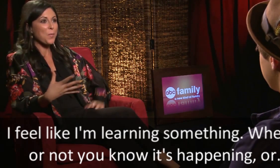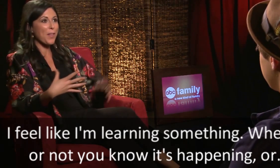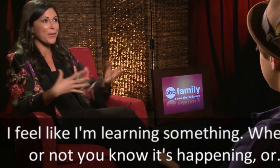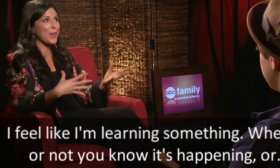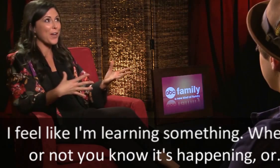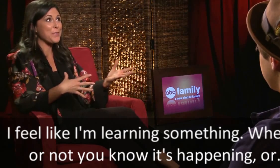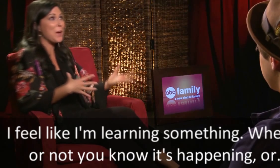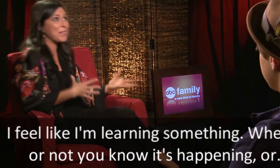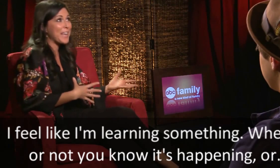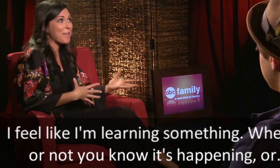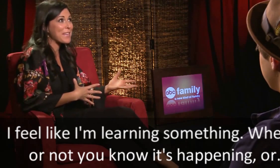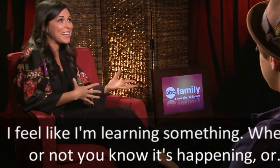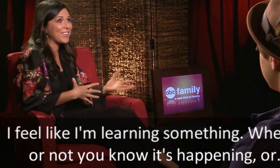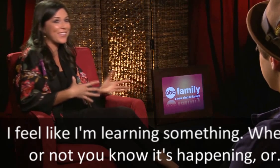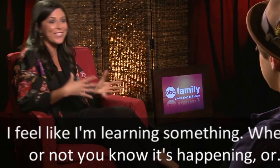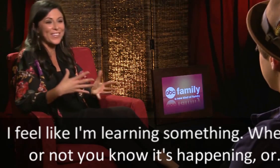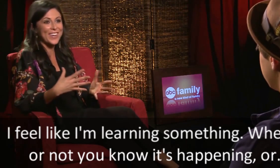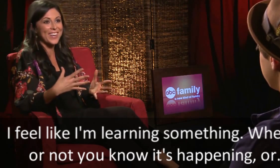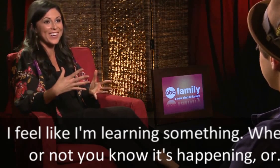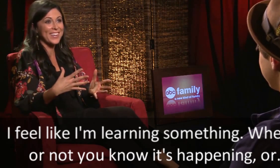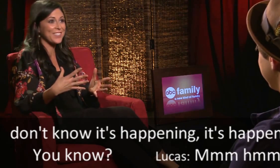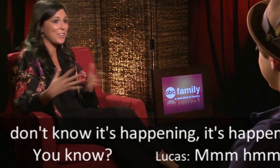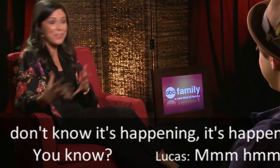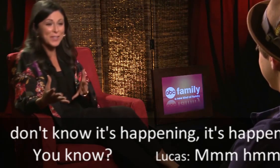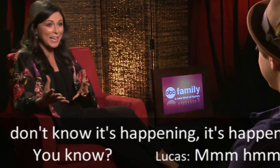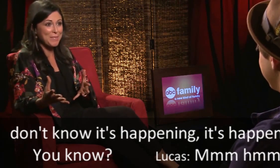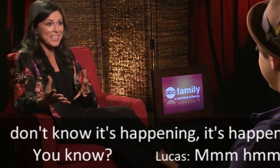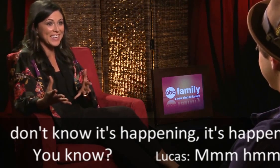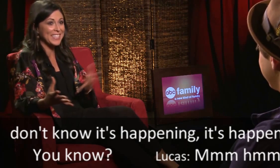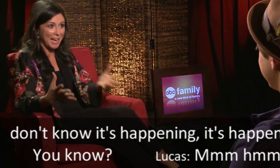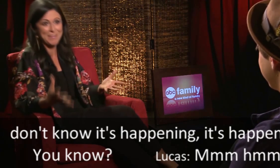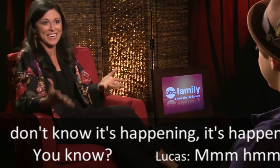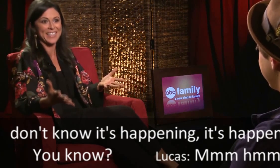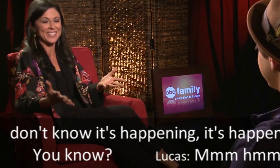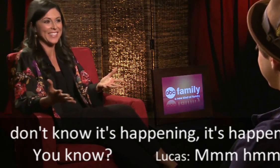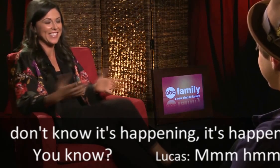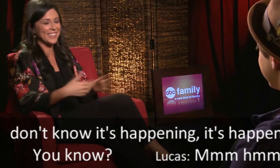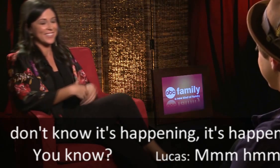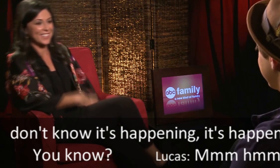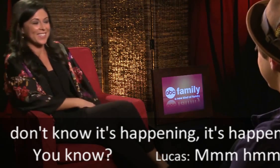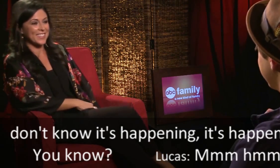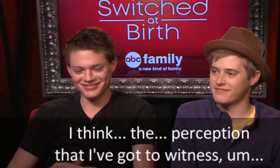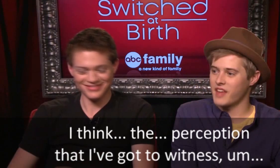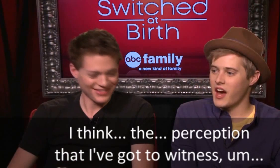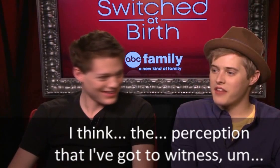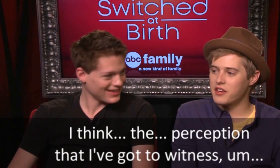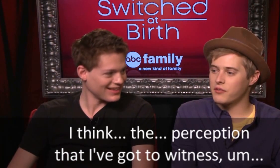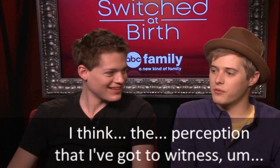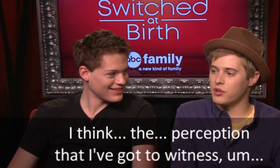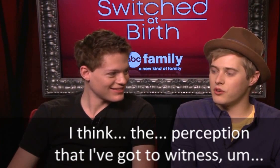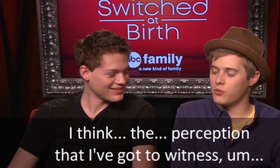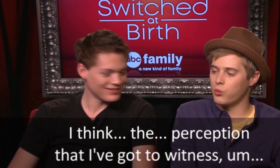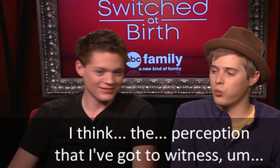Whether or not you know it's happening or don't know it's happening, you know? I think